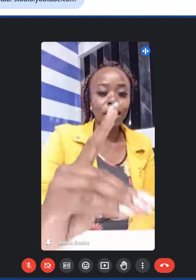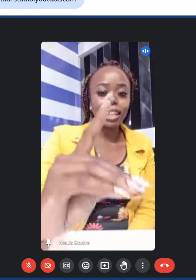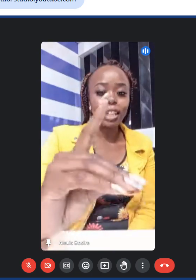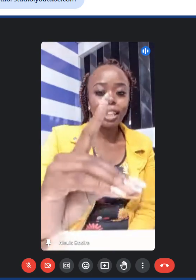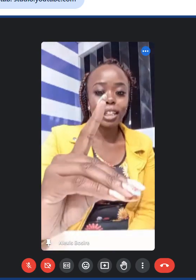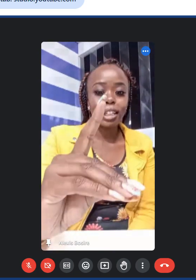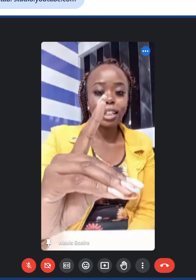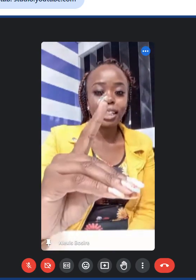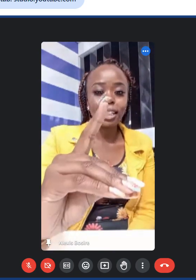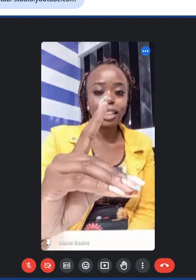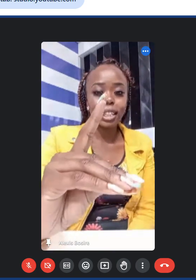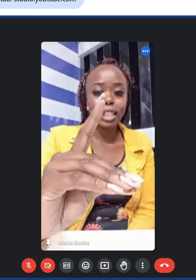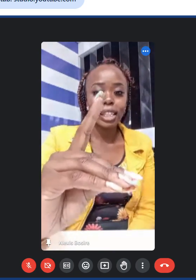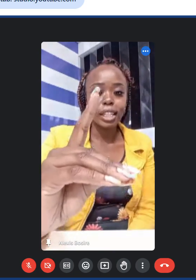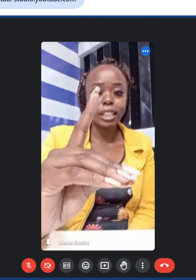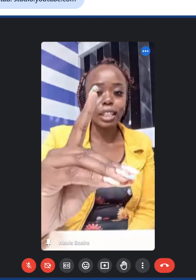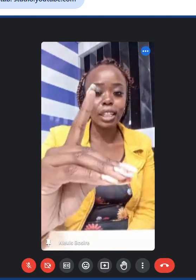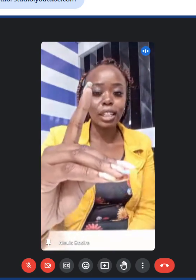D.